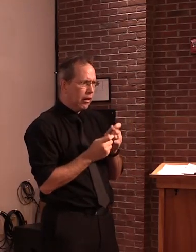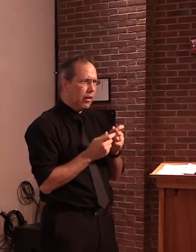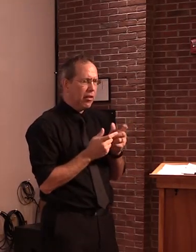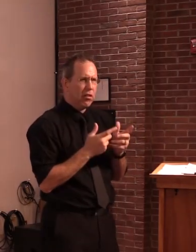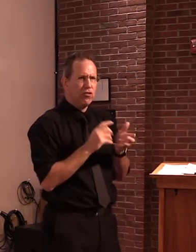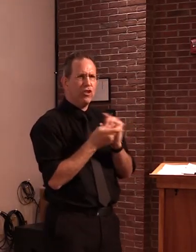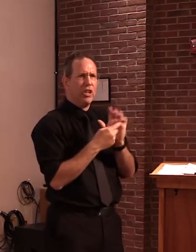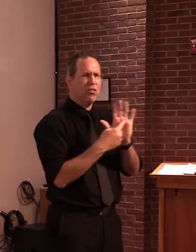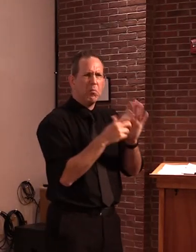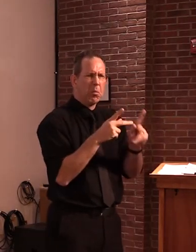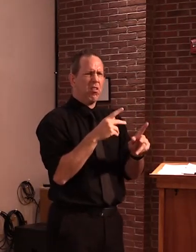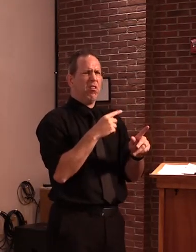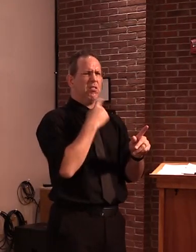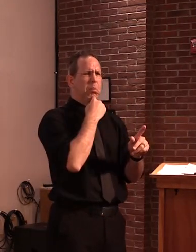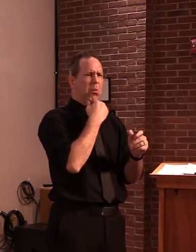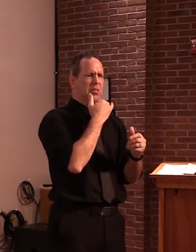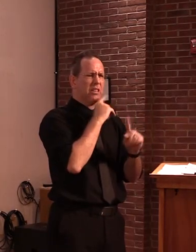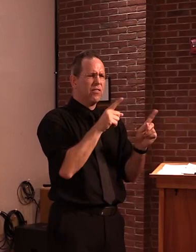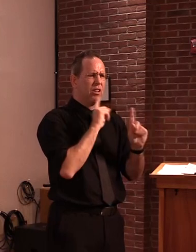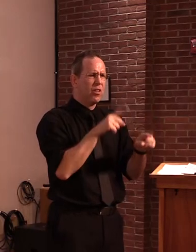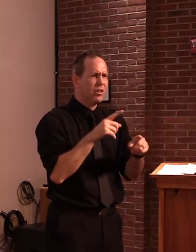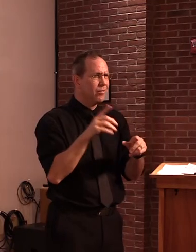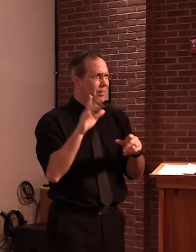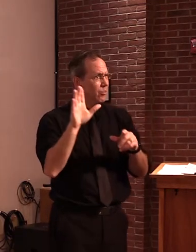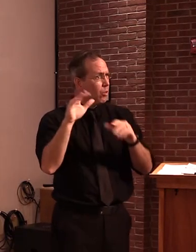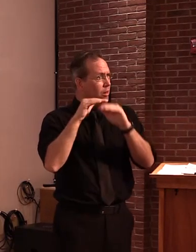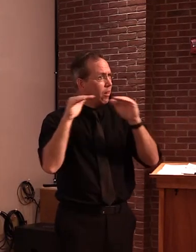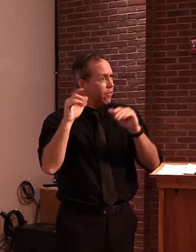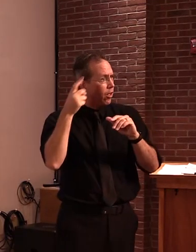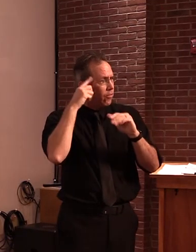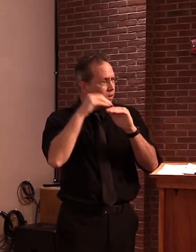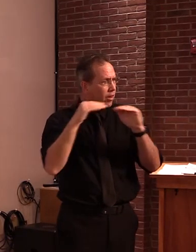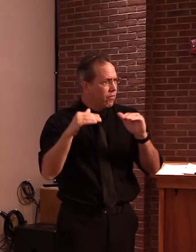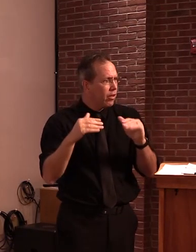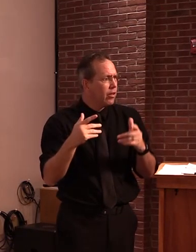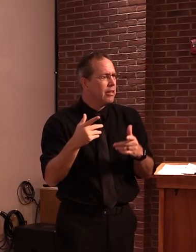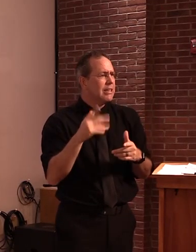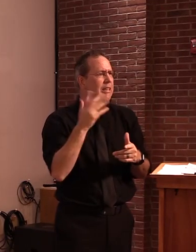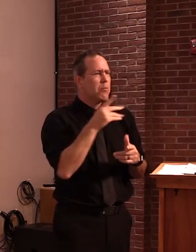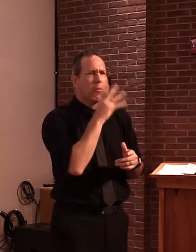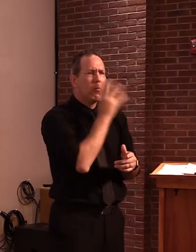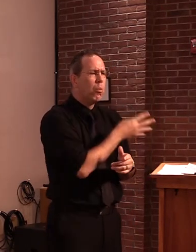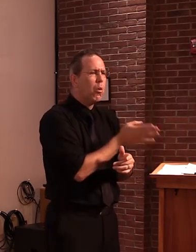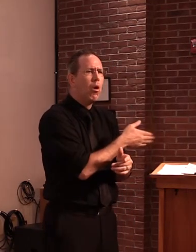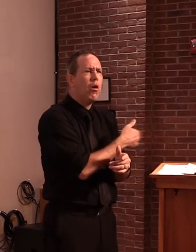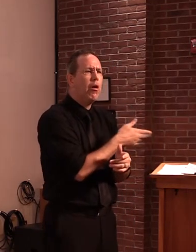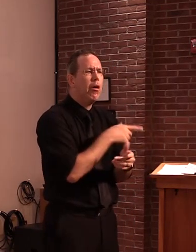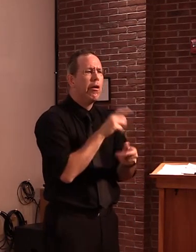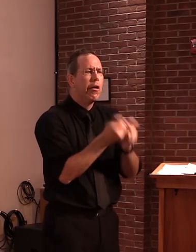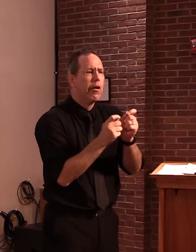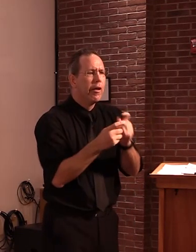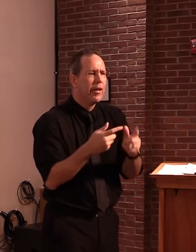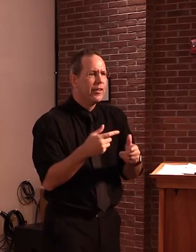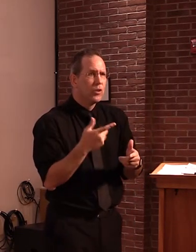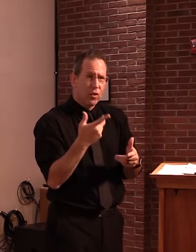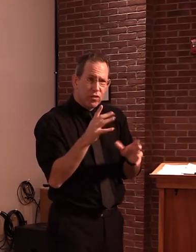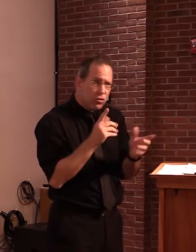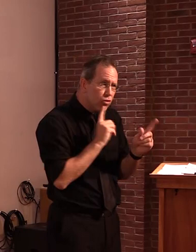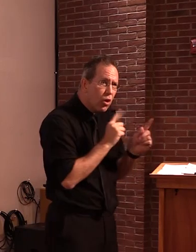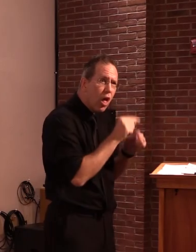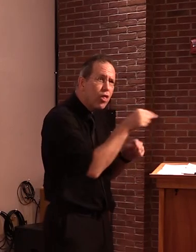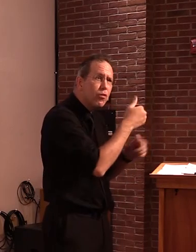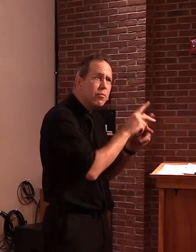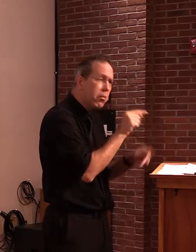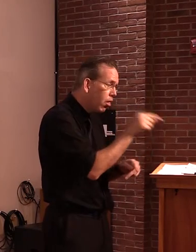level. And I'm just wondering, do you have any, do you go back to that committee and talk to them one-on-one and why you vetoed it